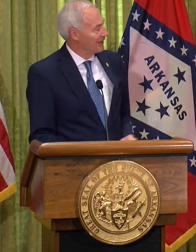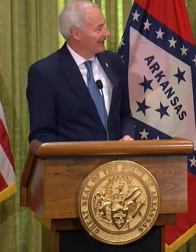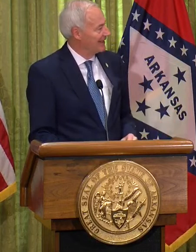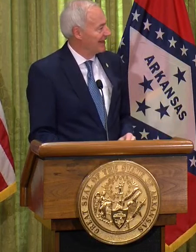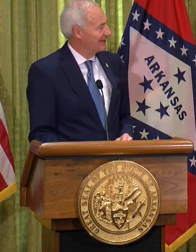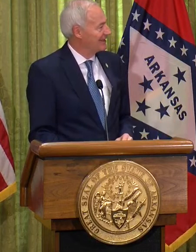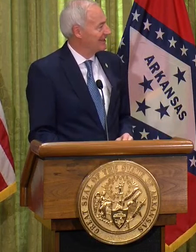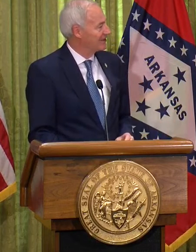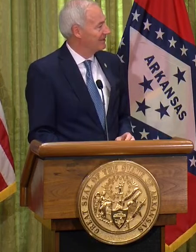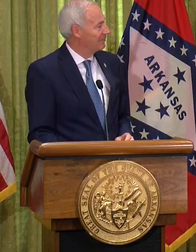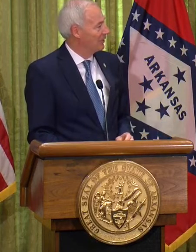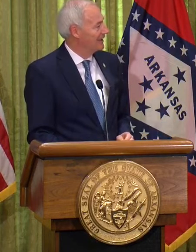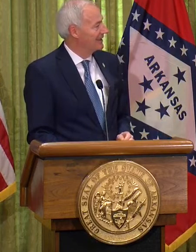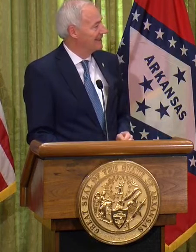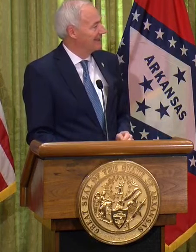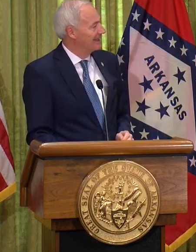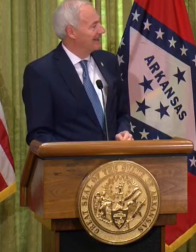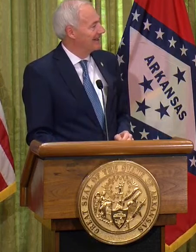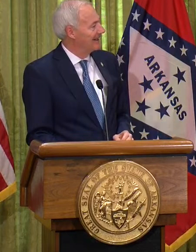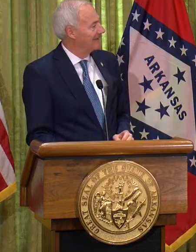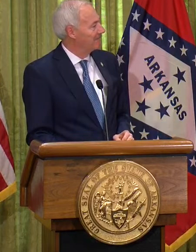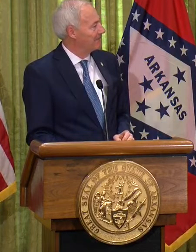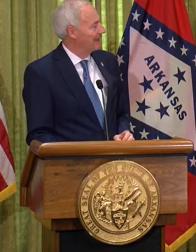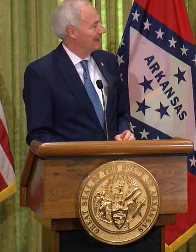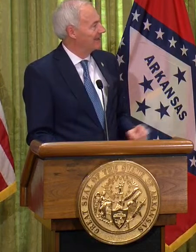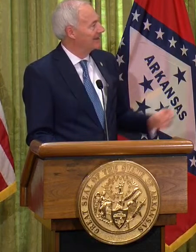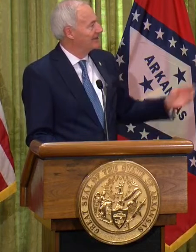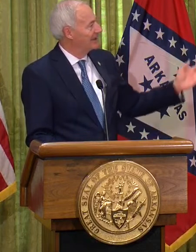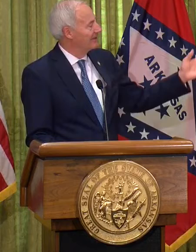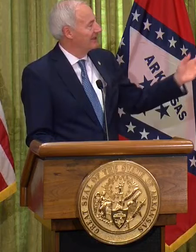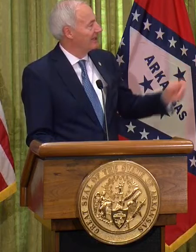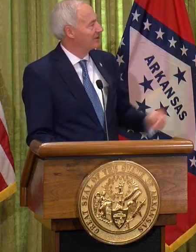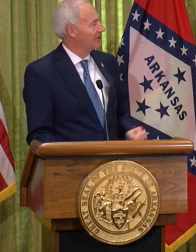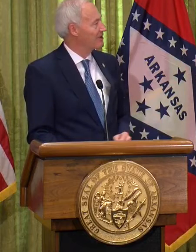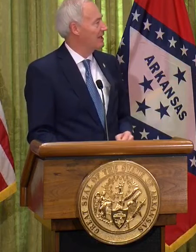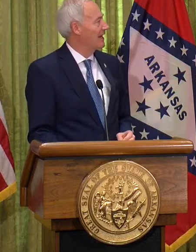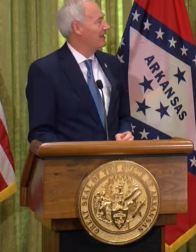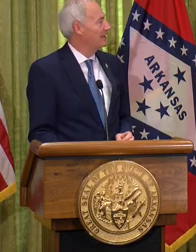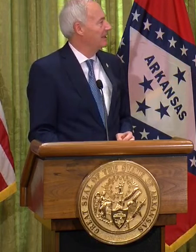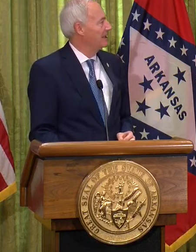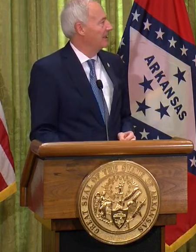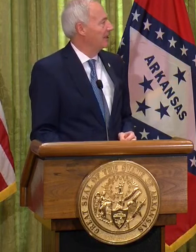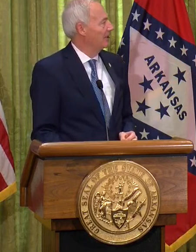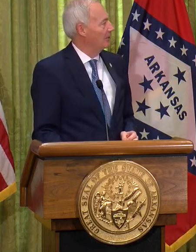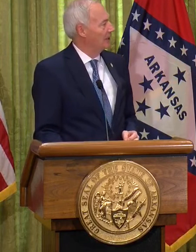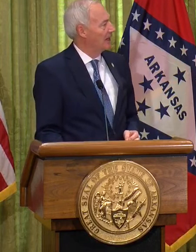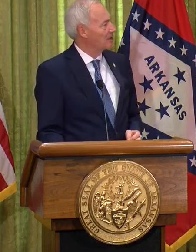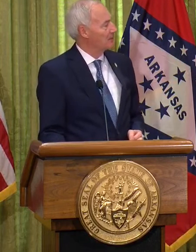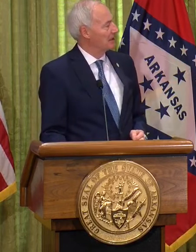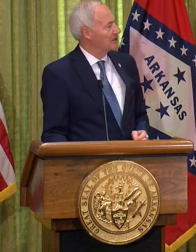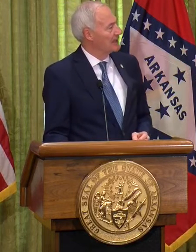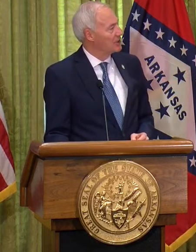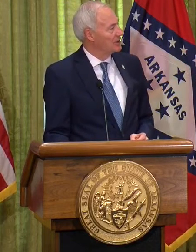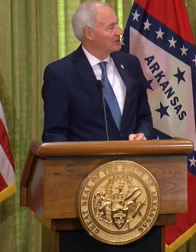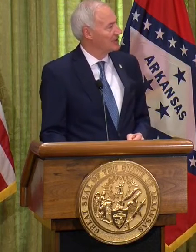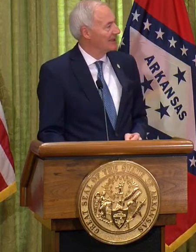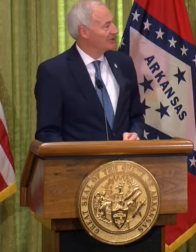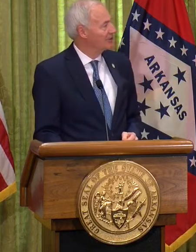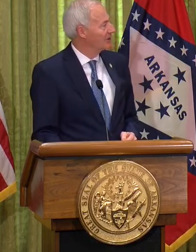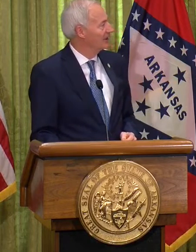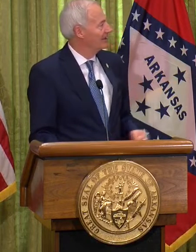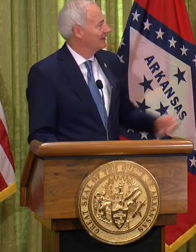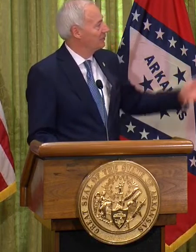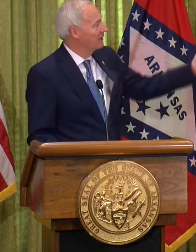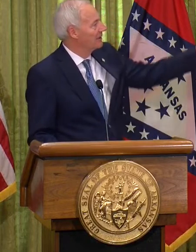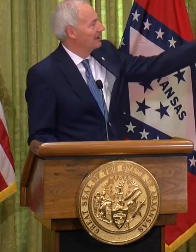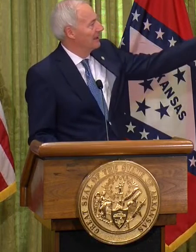going to flatten out at some point. And then the next slide on the hospitalizations, that